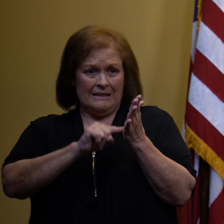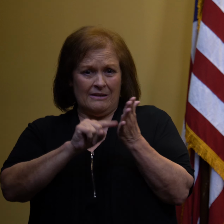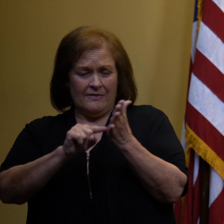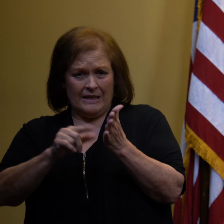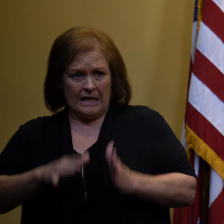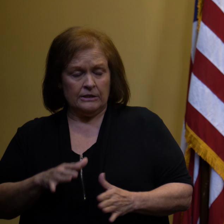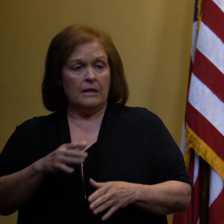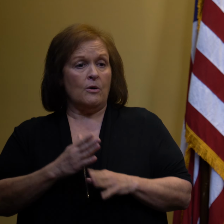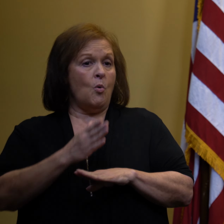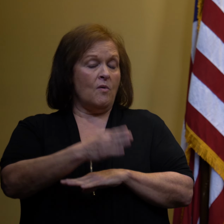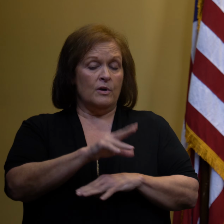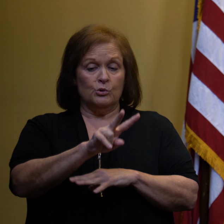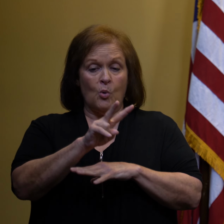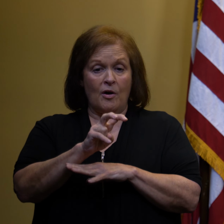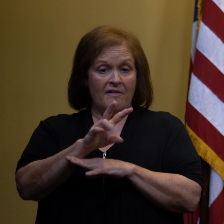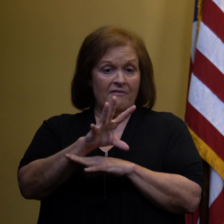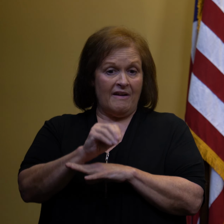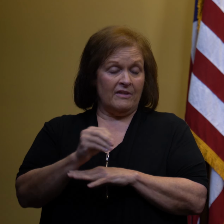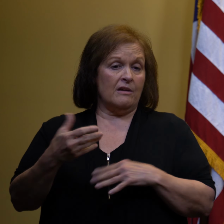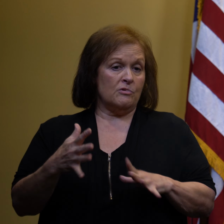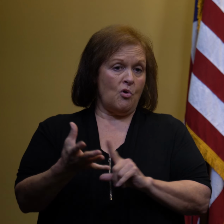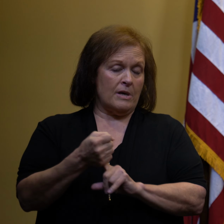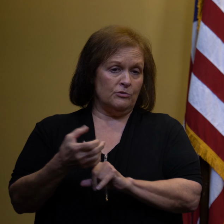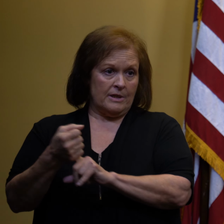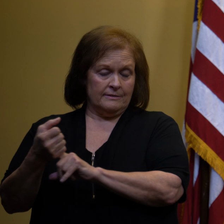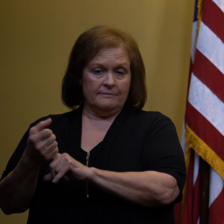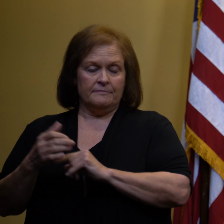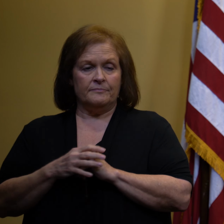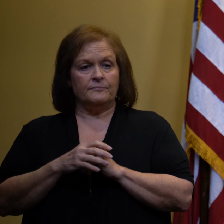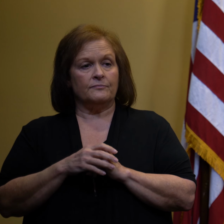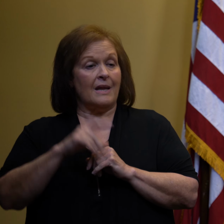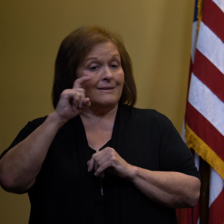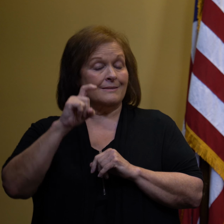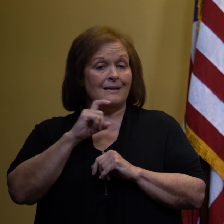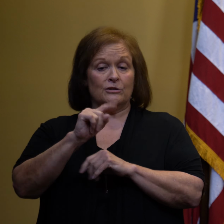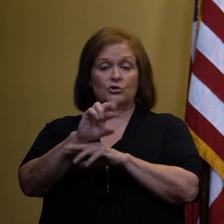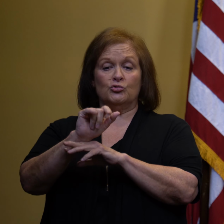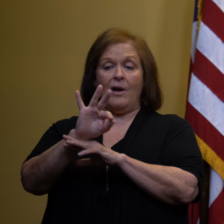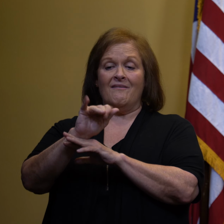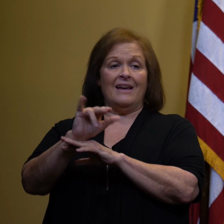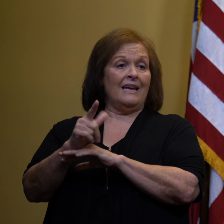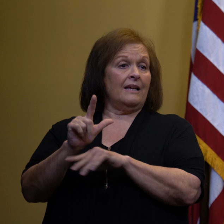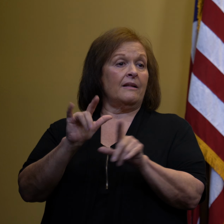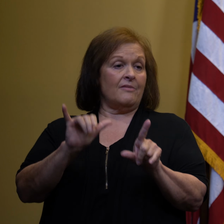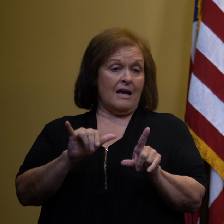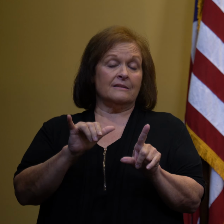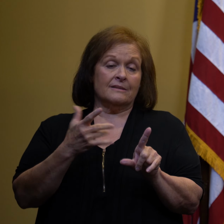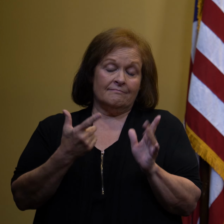and making over 250 arrests. Sex trafficking in our community